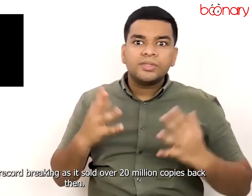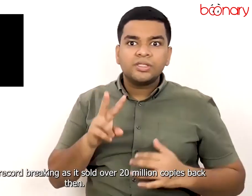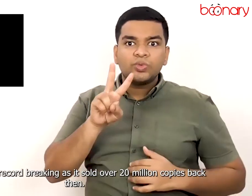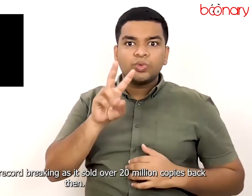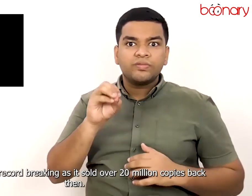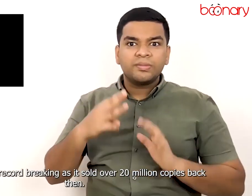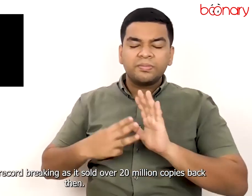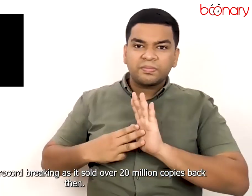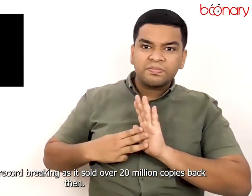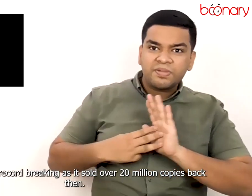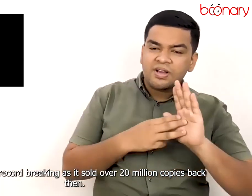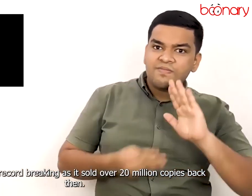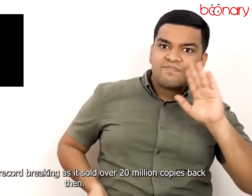back then.